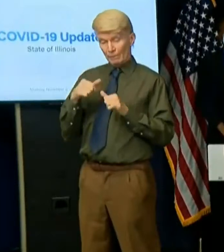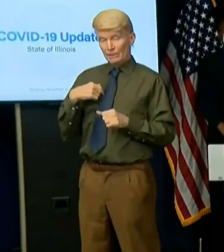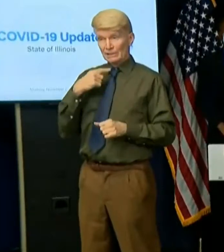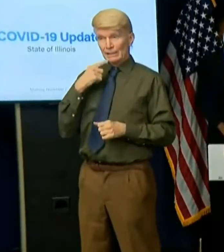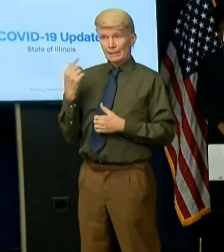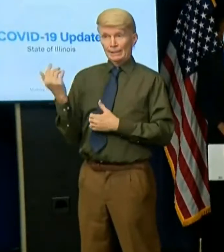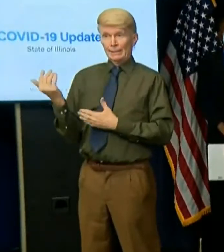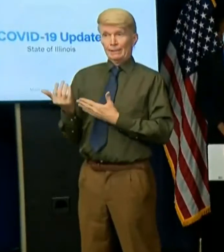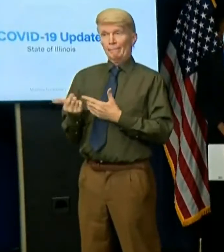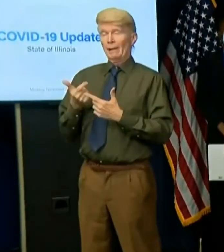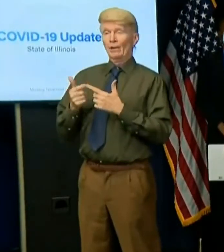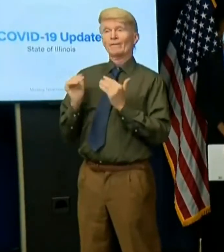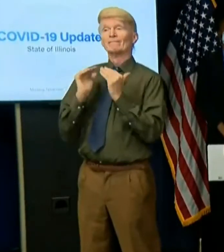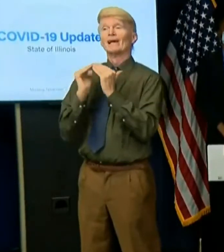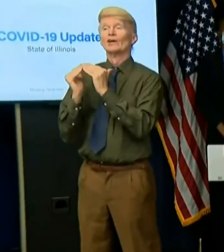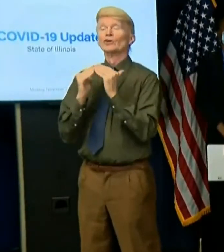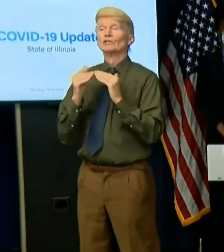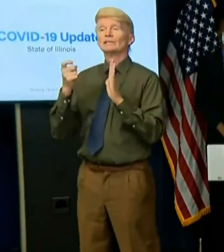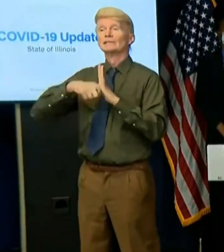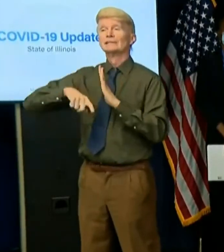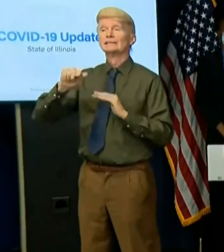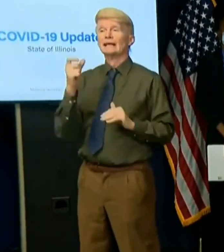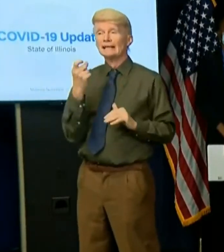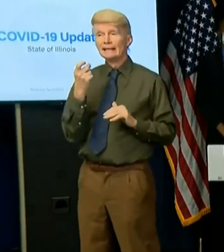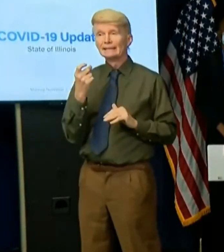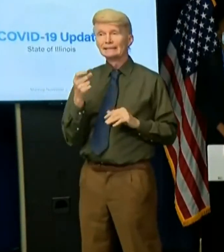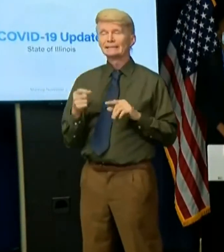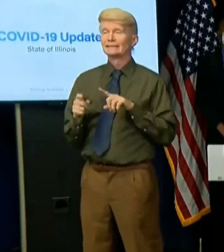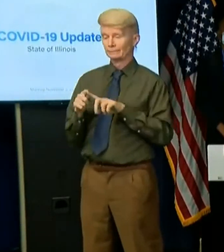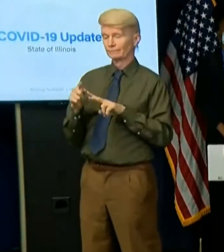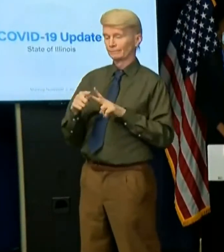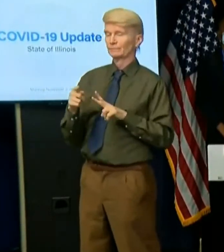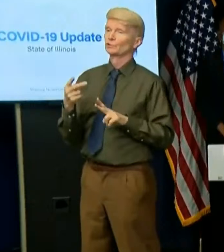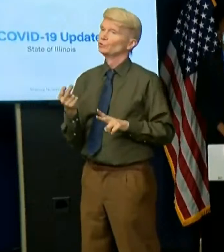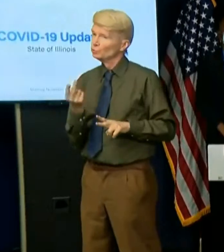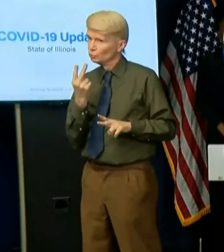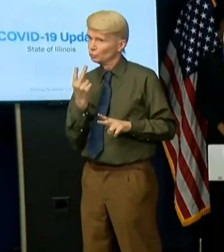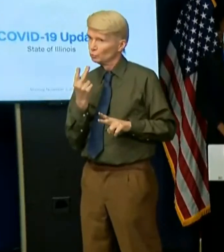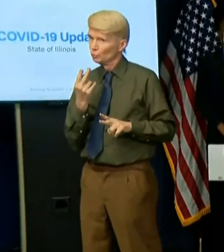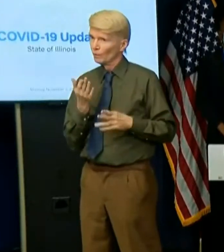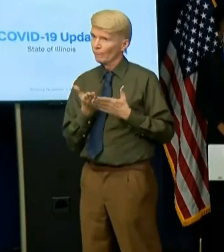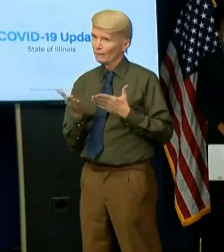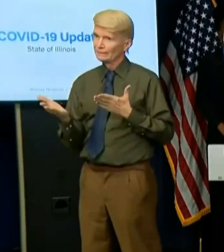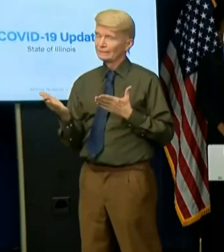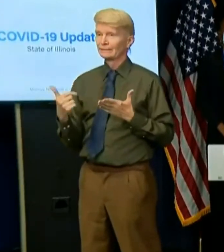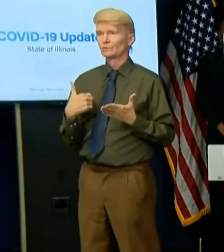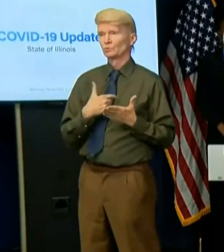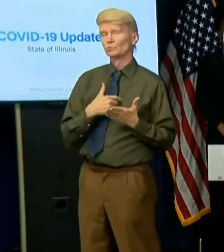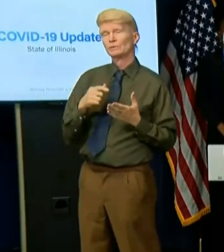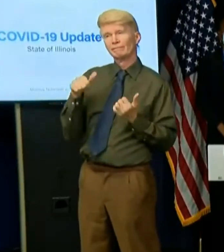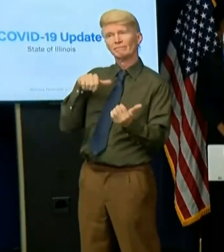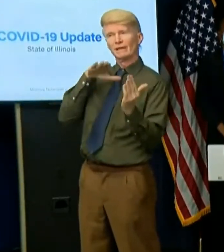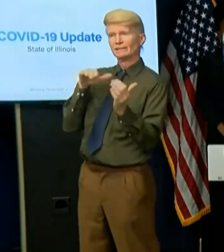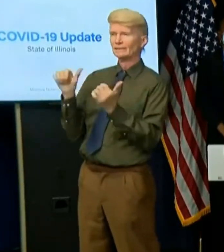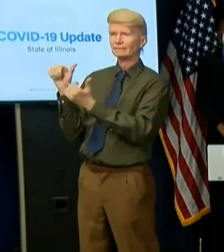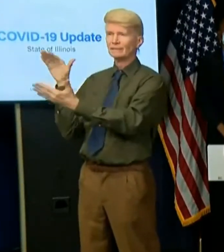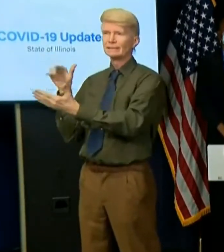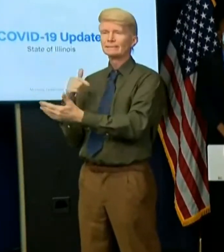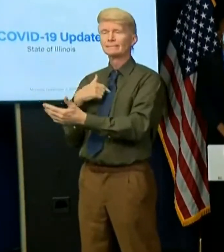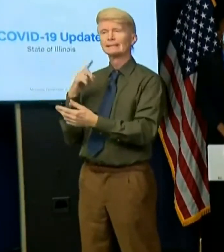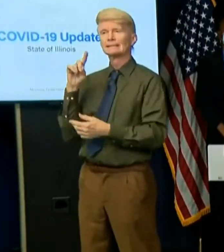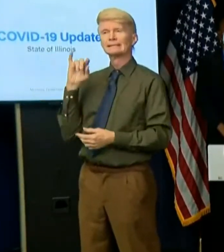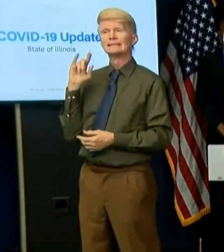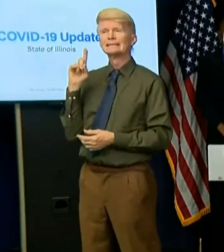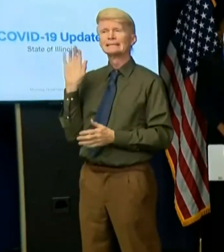the discussion about fair tax, that there really are, those were two choices that we were faced with, and I proposed a third